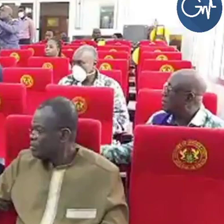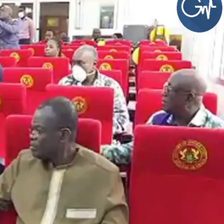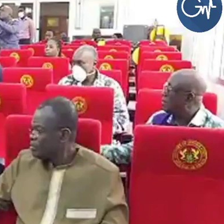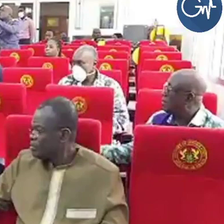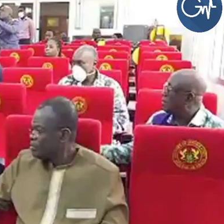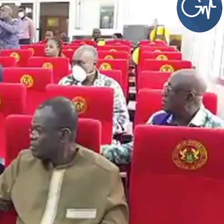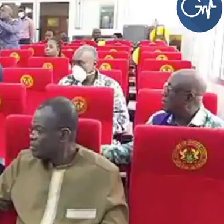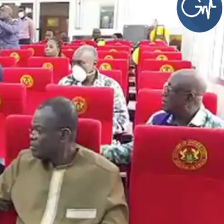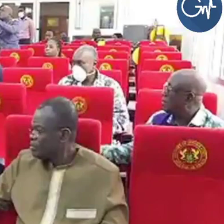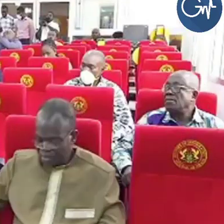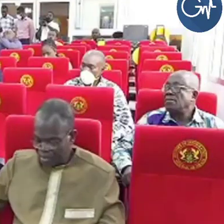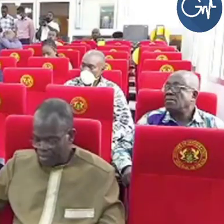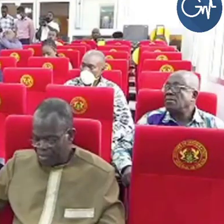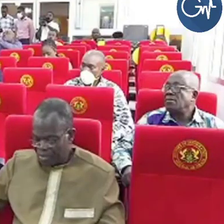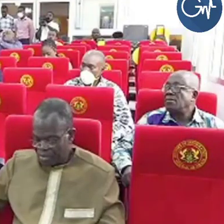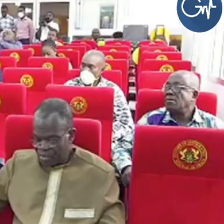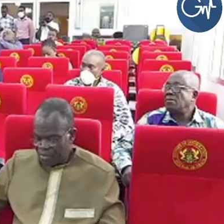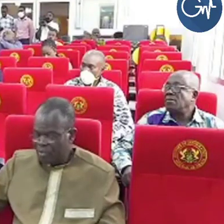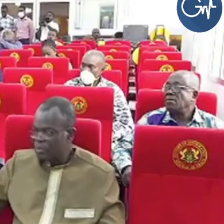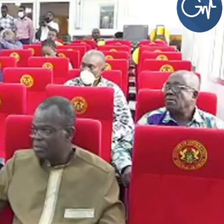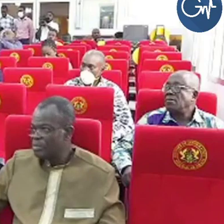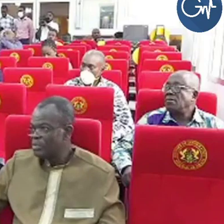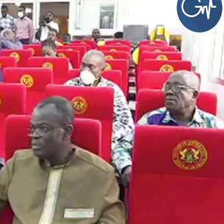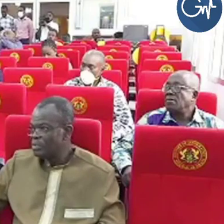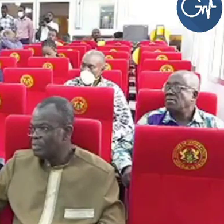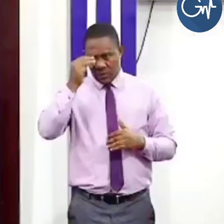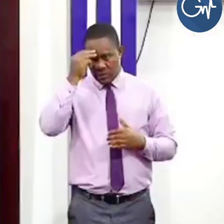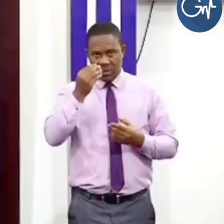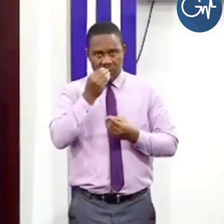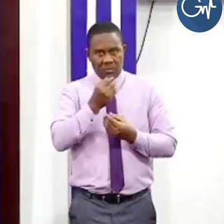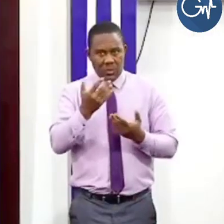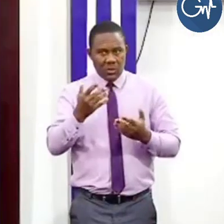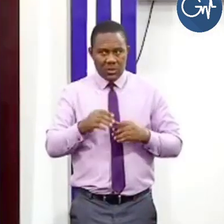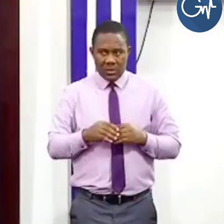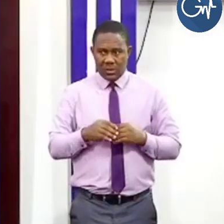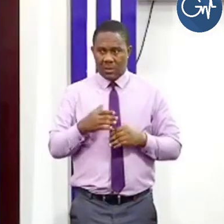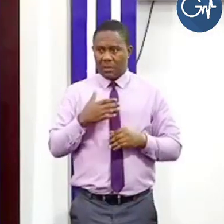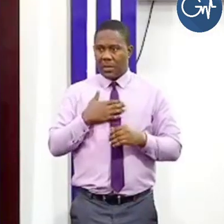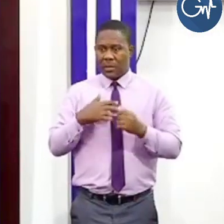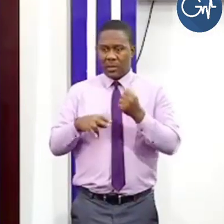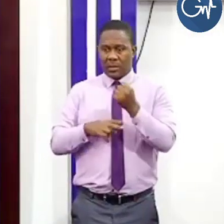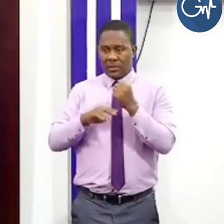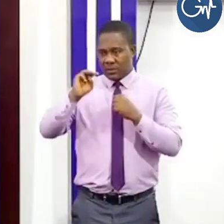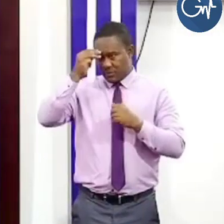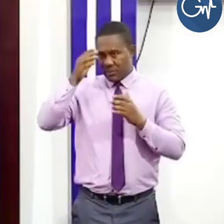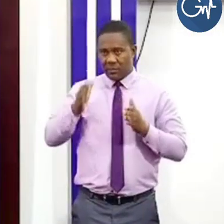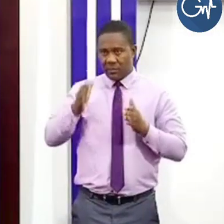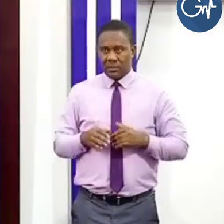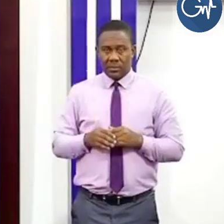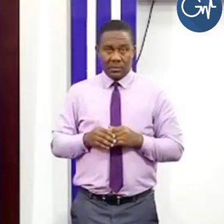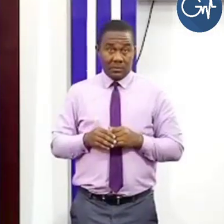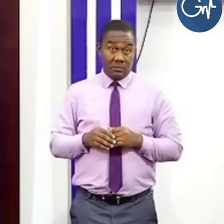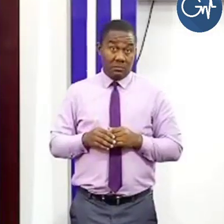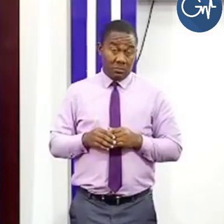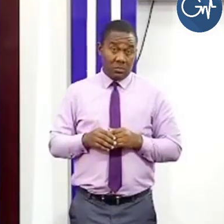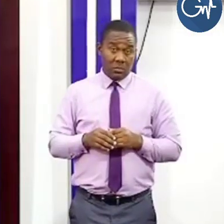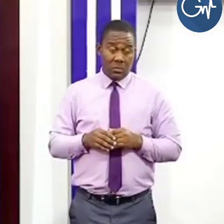Thank you very much, Minister for Information, my Deputy Minister, colleague